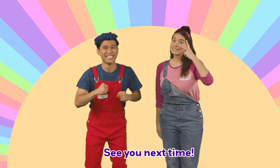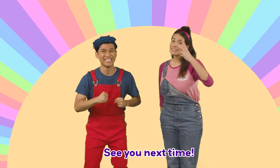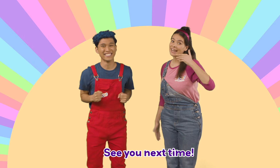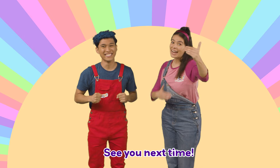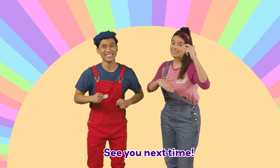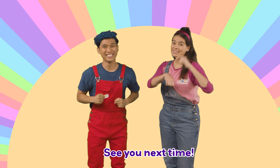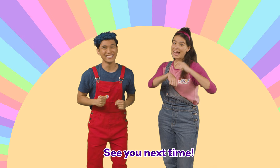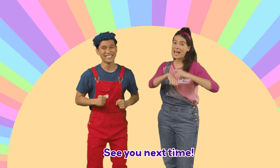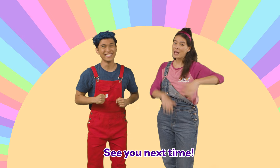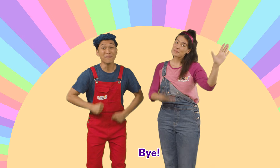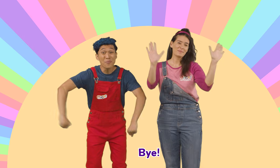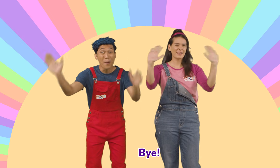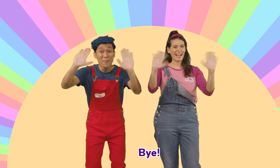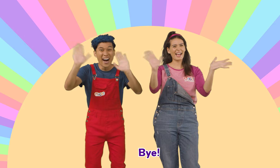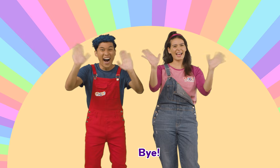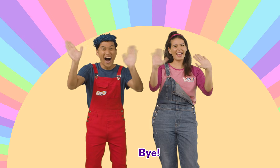See you next time. Bye. Bye.